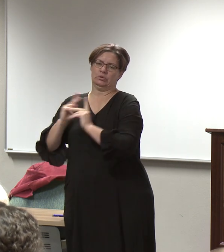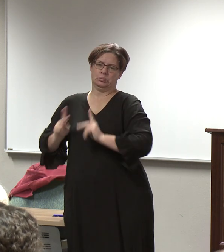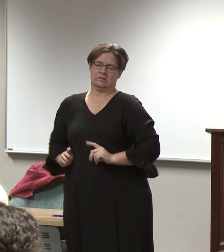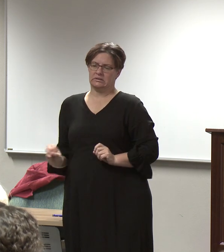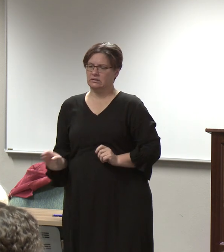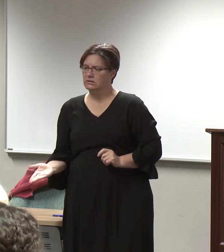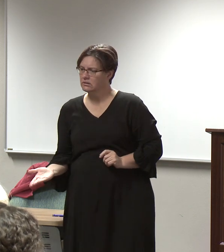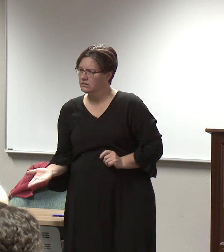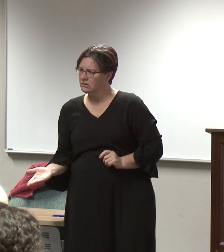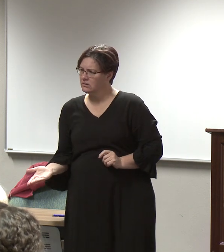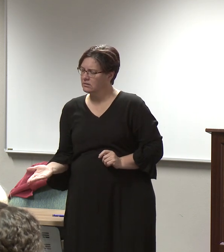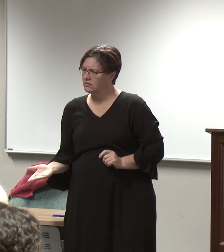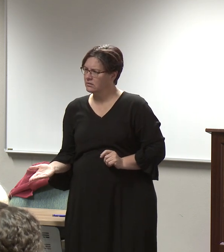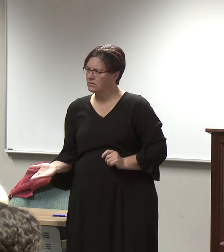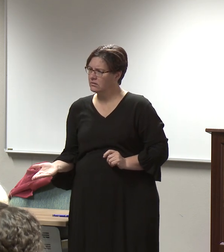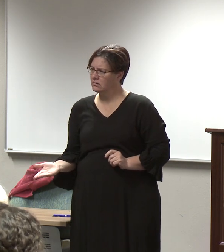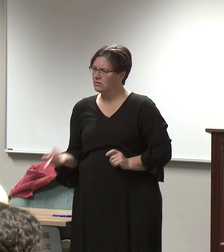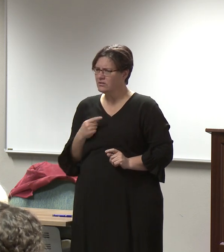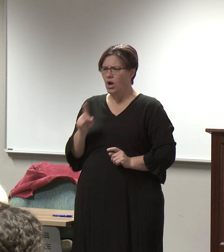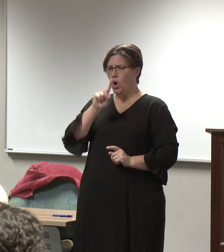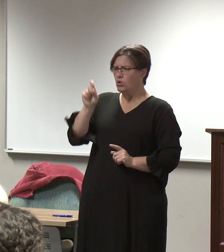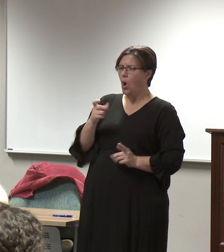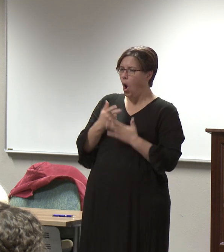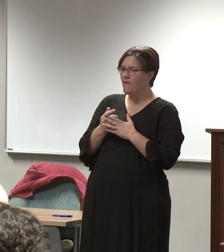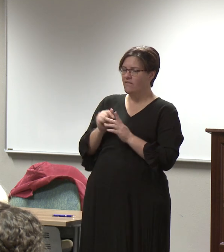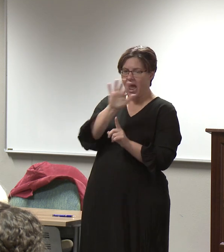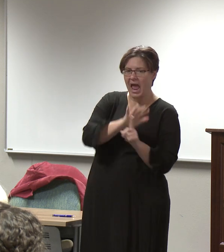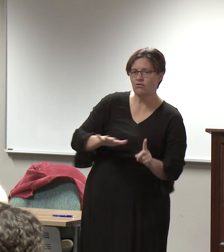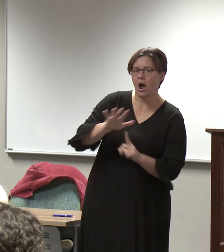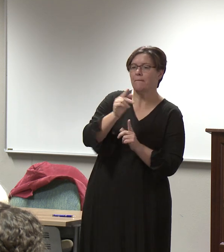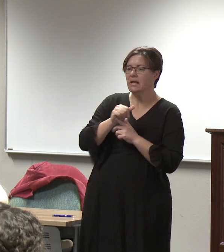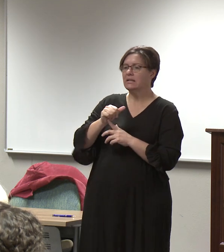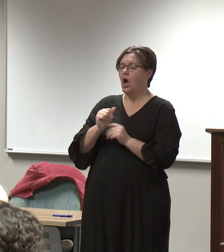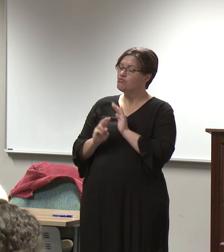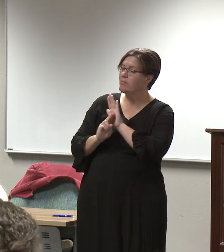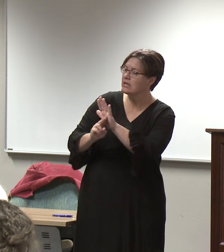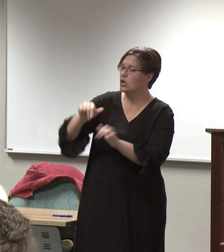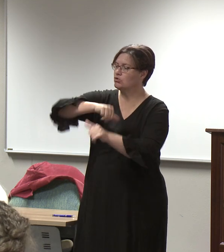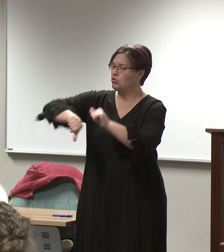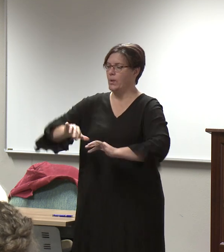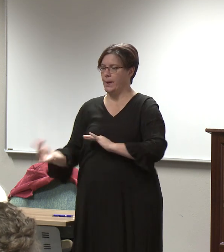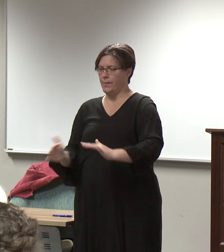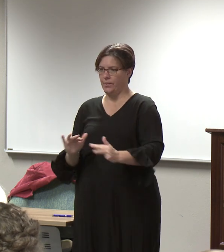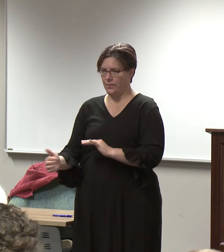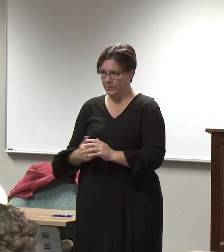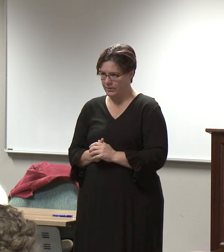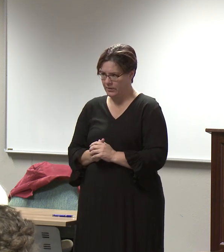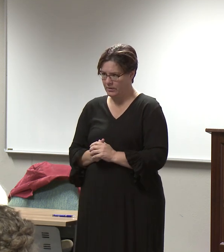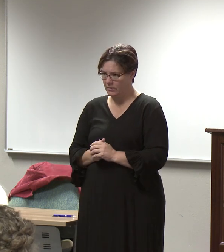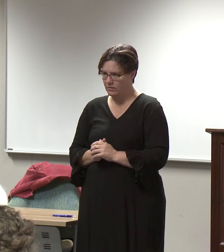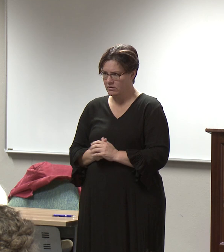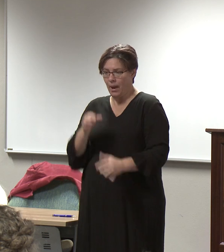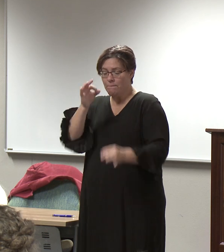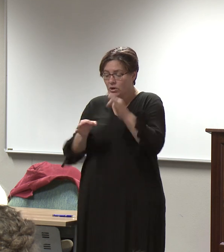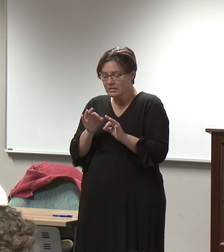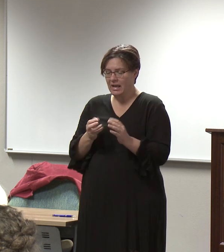So it is now, it's not so much a question of geography, but a question of social representation. It's a question of political